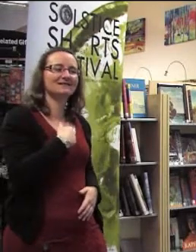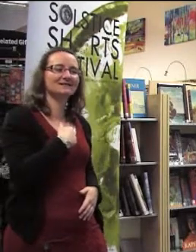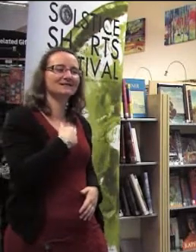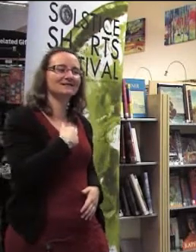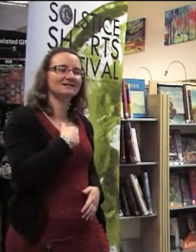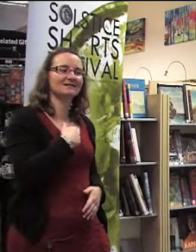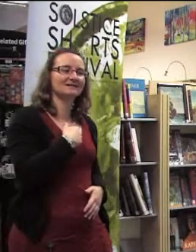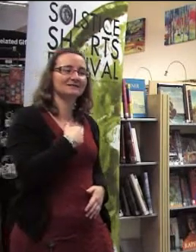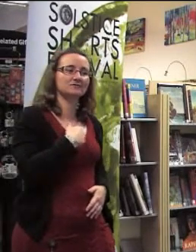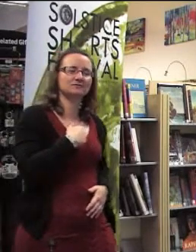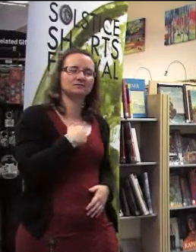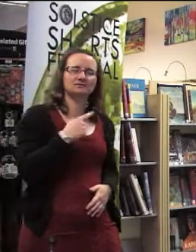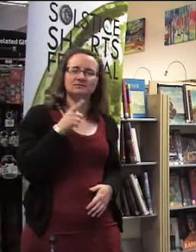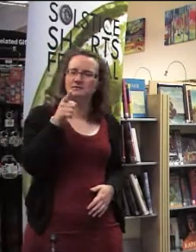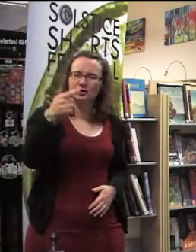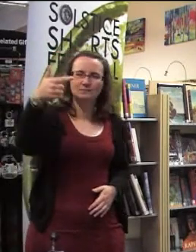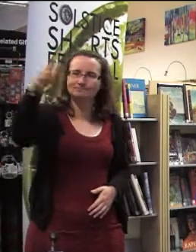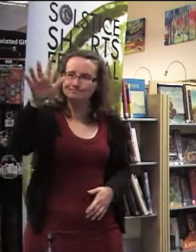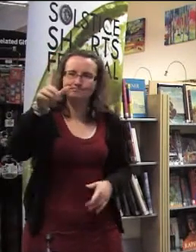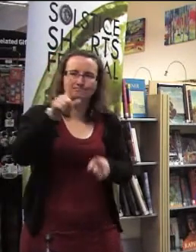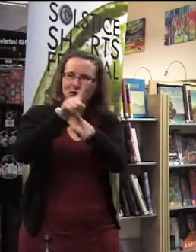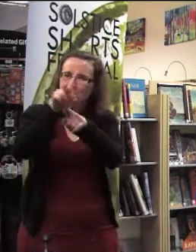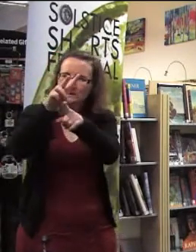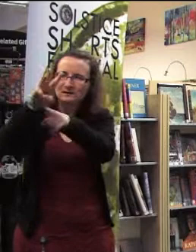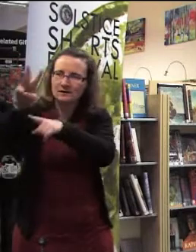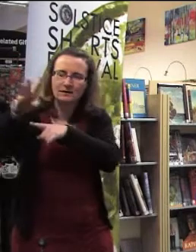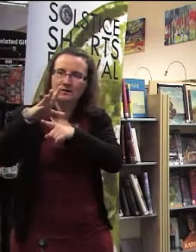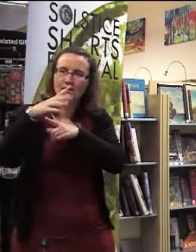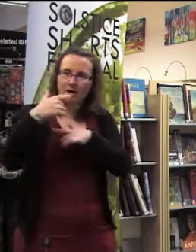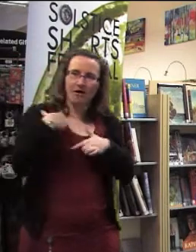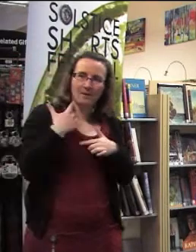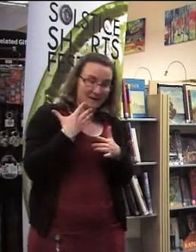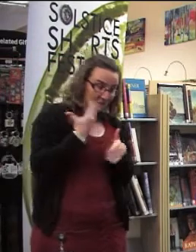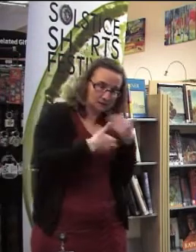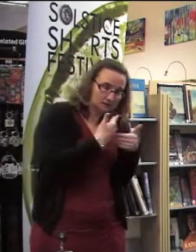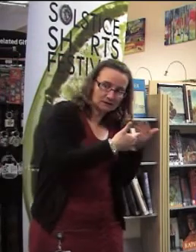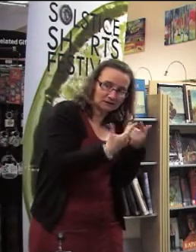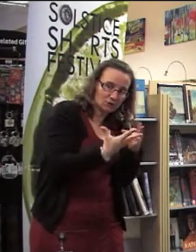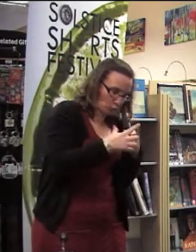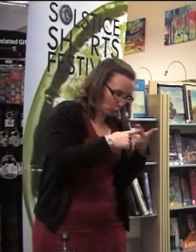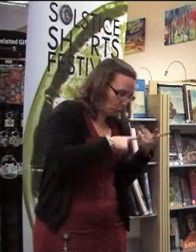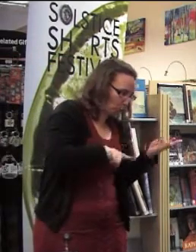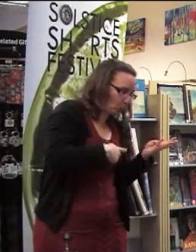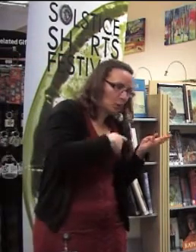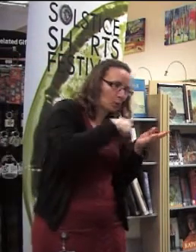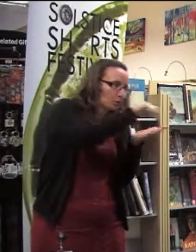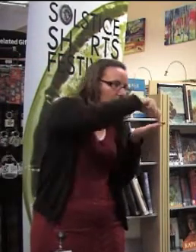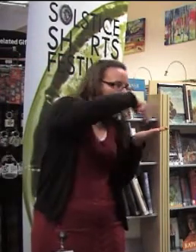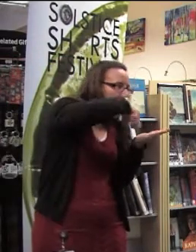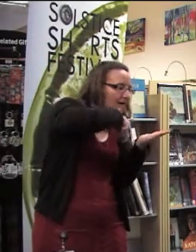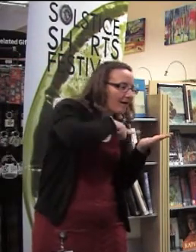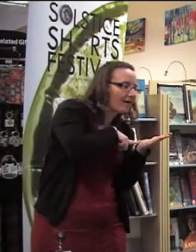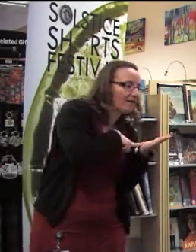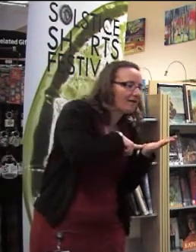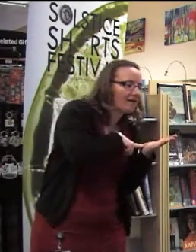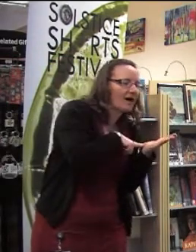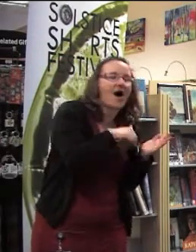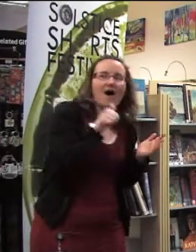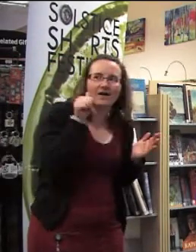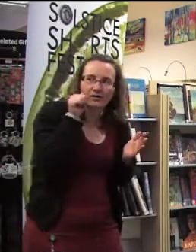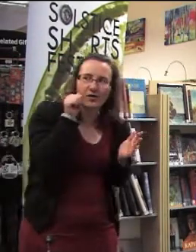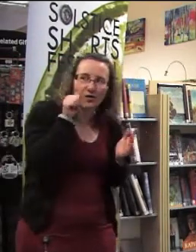I've spent the weeks of your absence doing all the things I said I'd do but hadn't. I know how much rests on this one